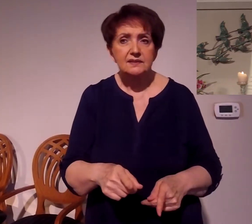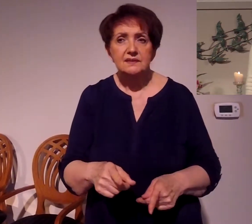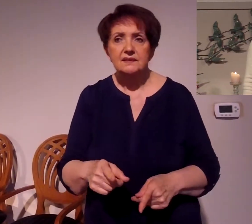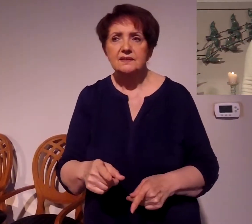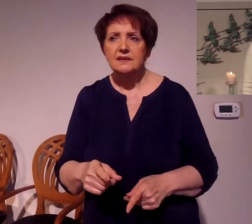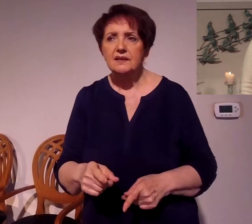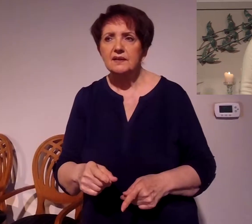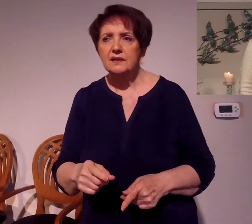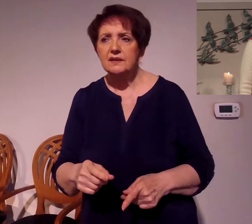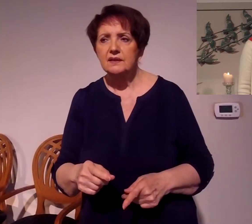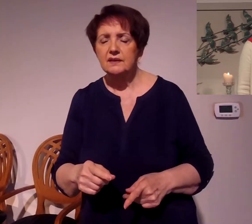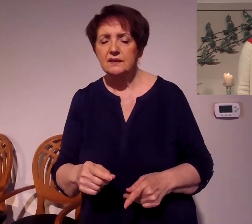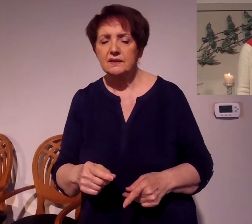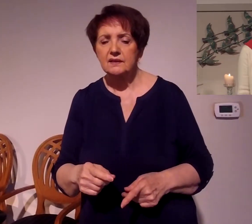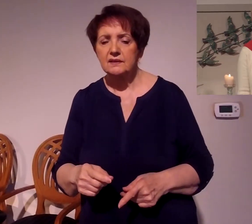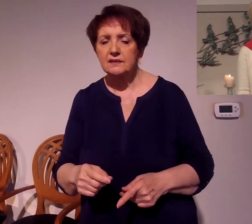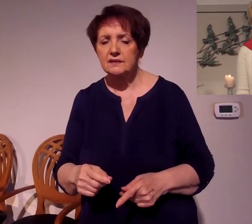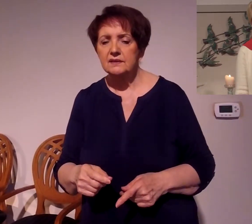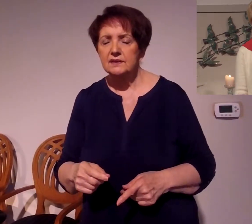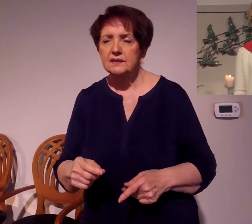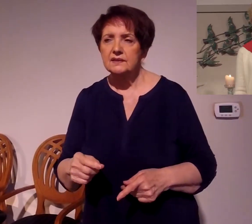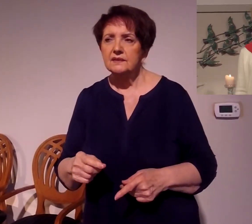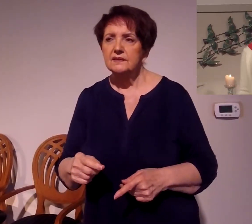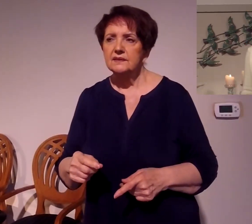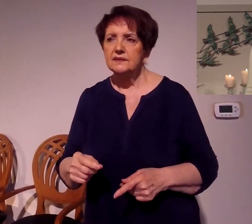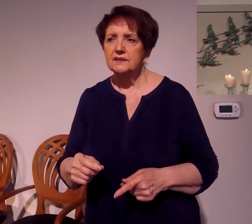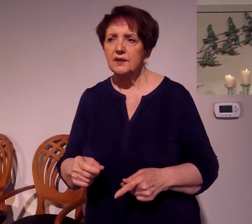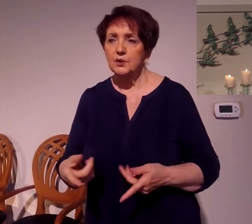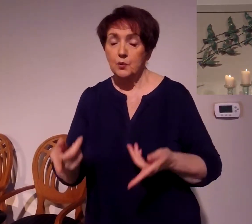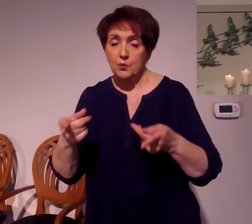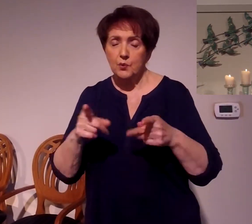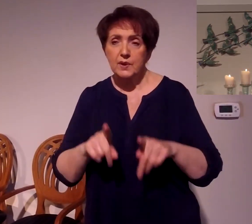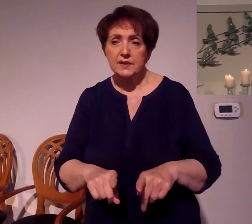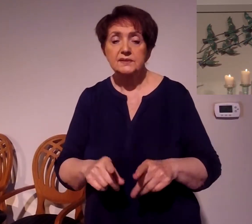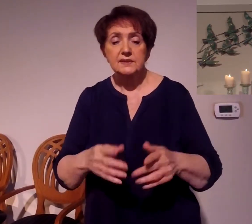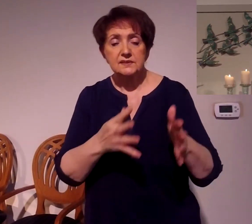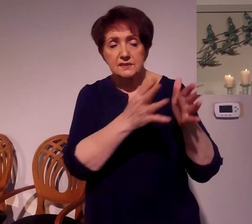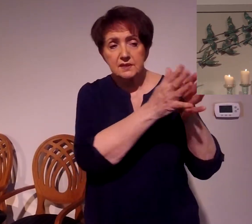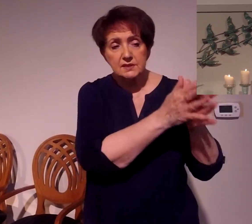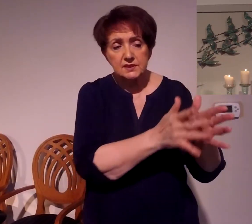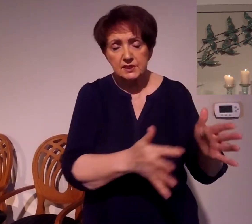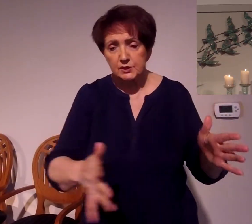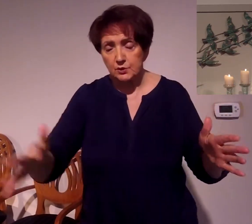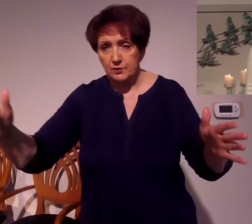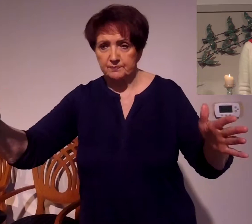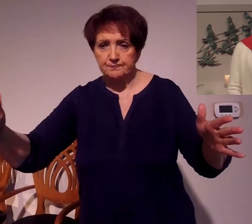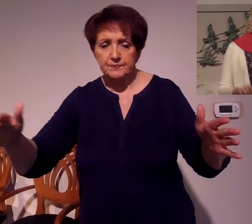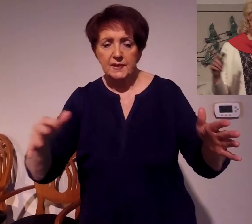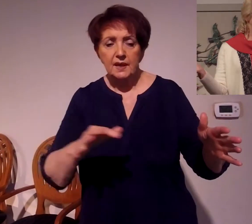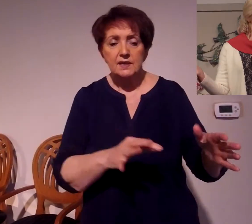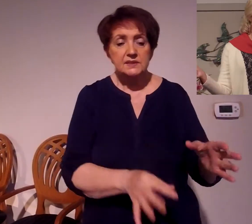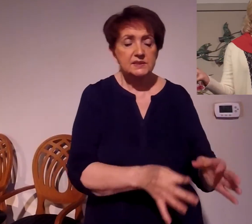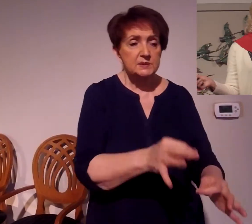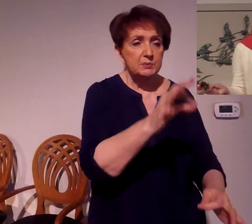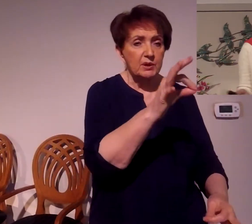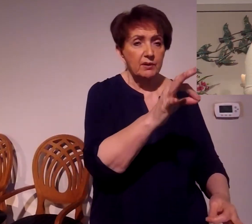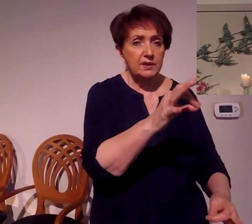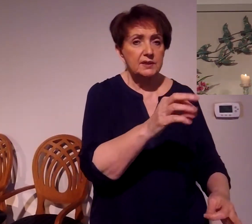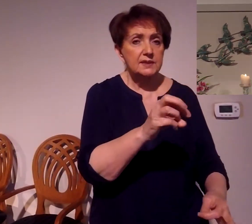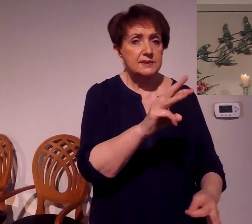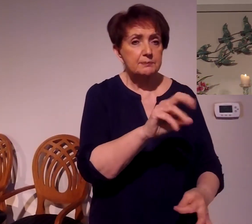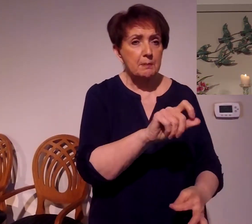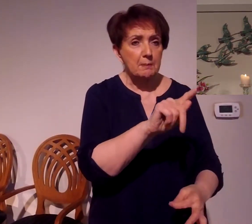it's corroborated on the quantum field, that this is a continuum. Spirit is simply matter speeded